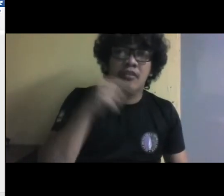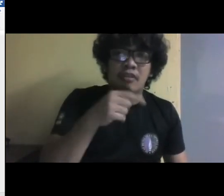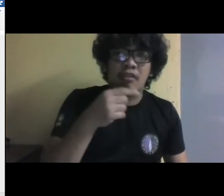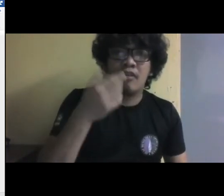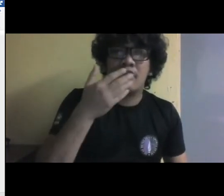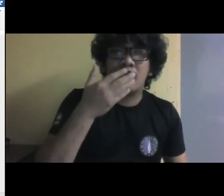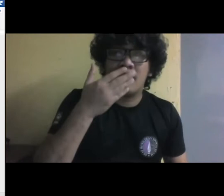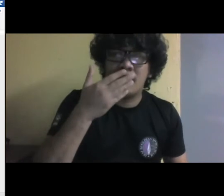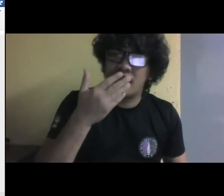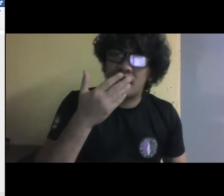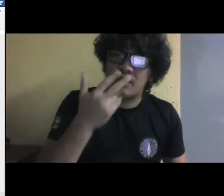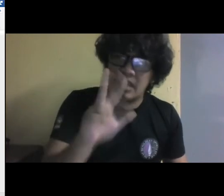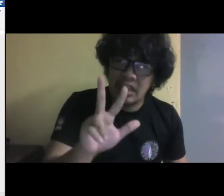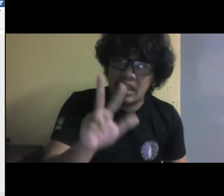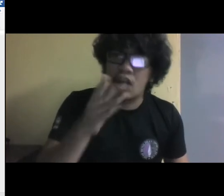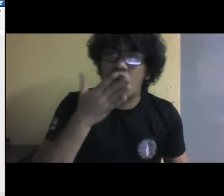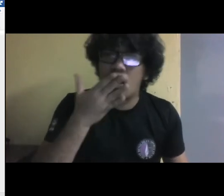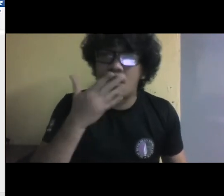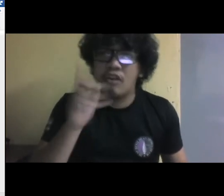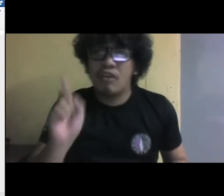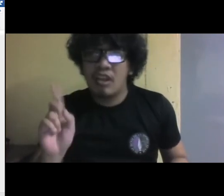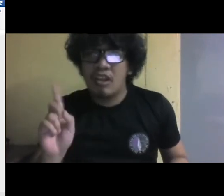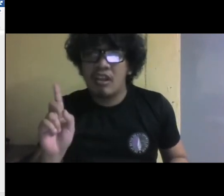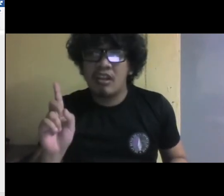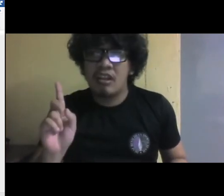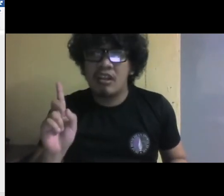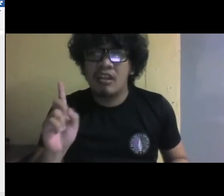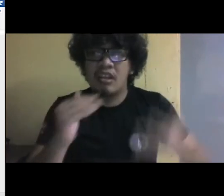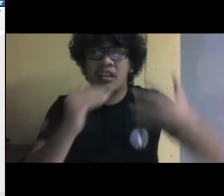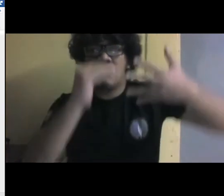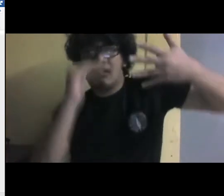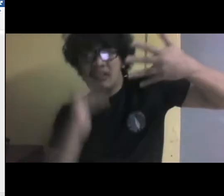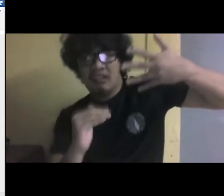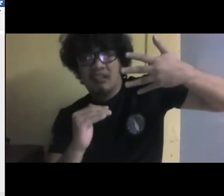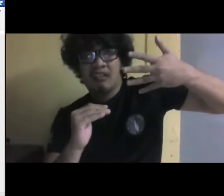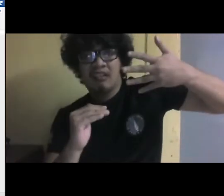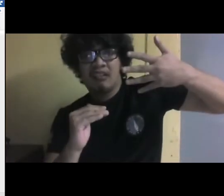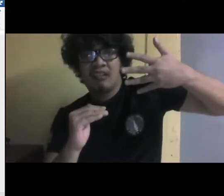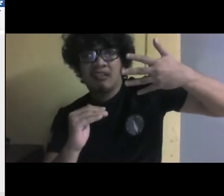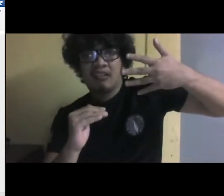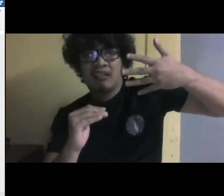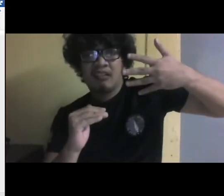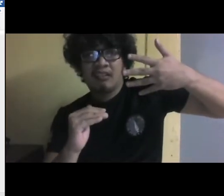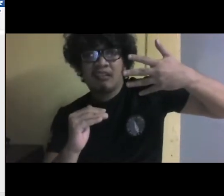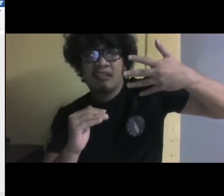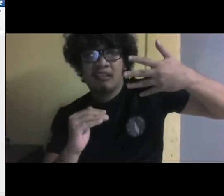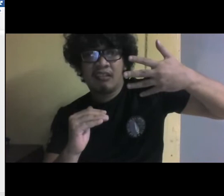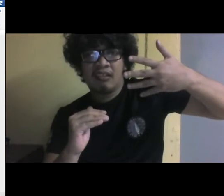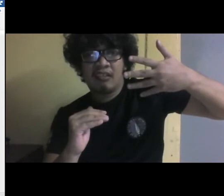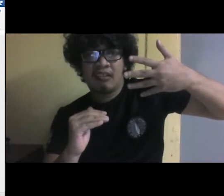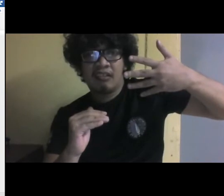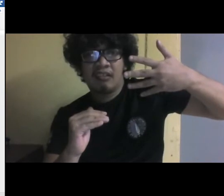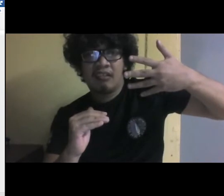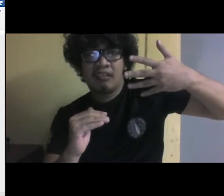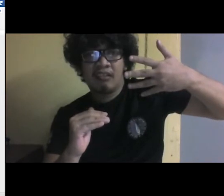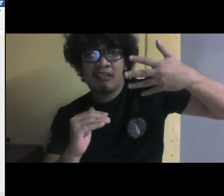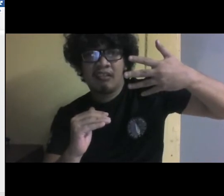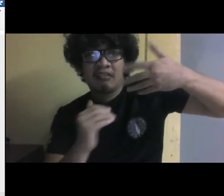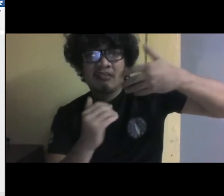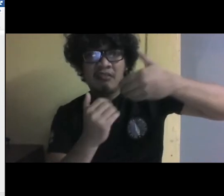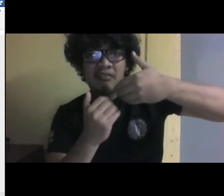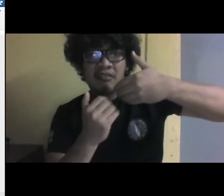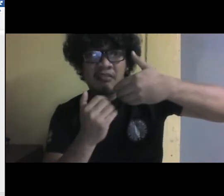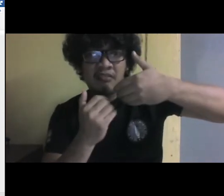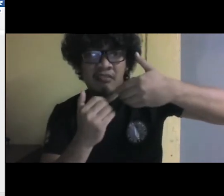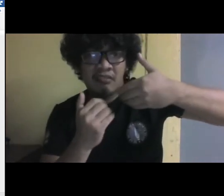colors 3 what? Or Okay, yeah, color 3 what? Yeah. So right. then it's like building, and then